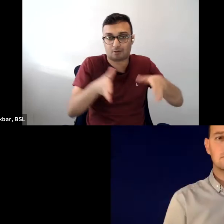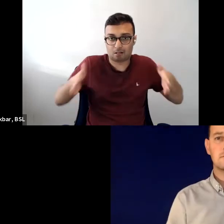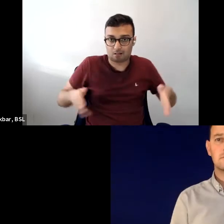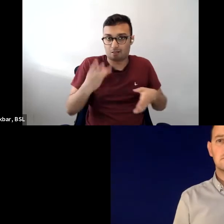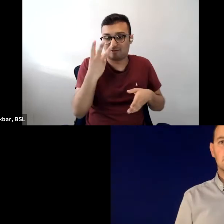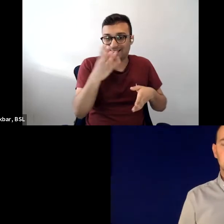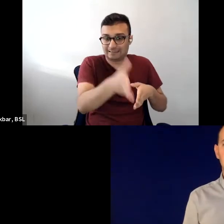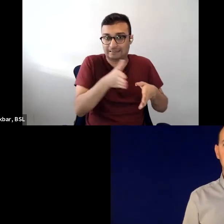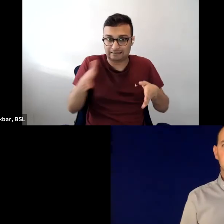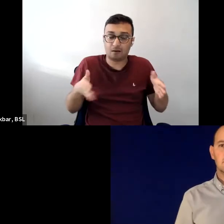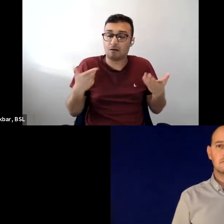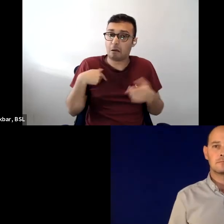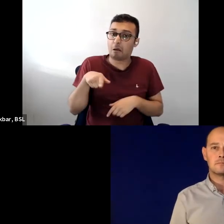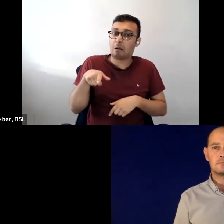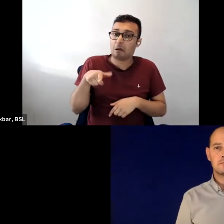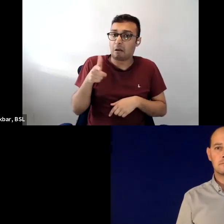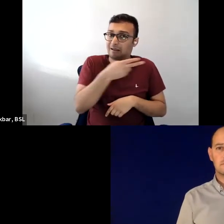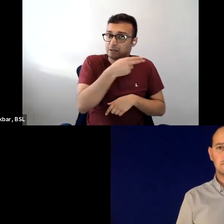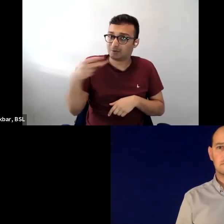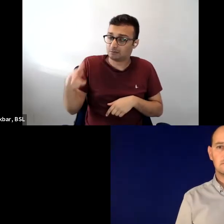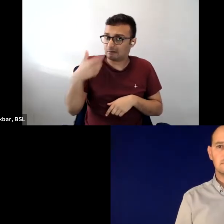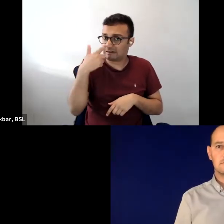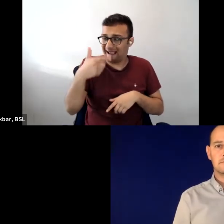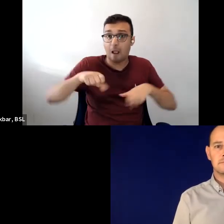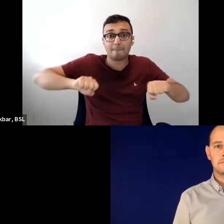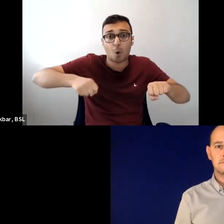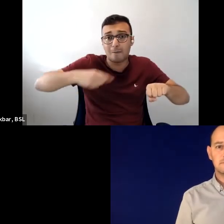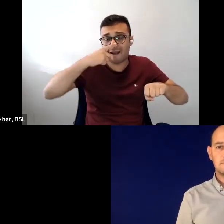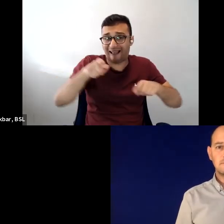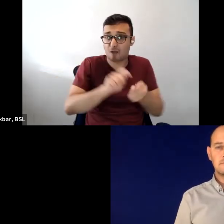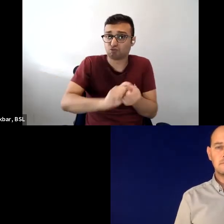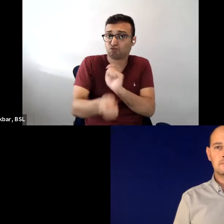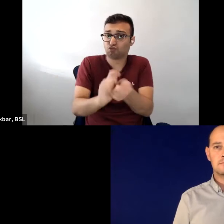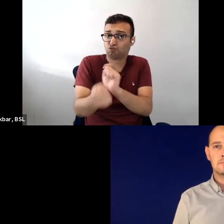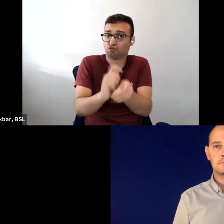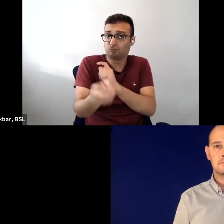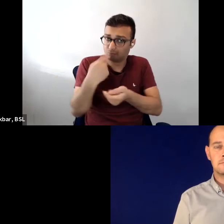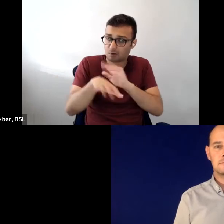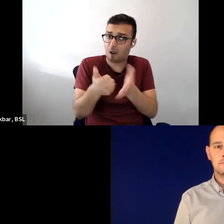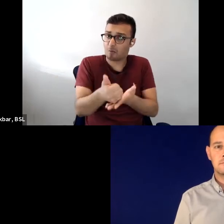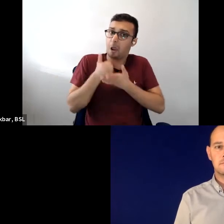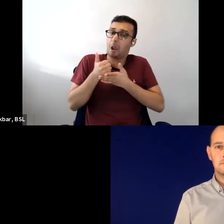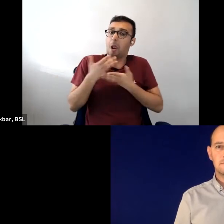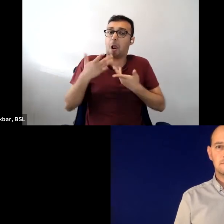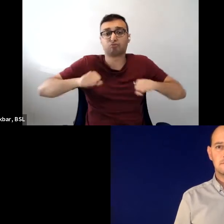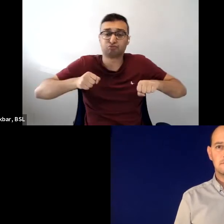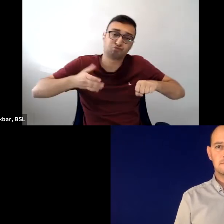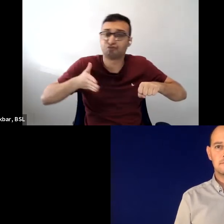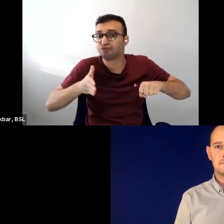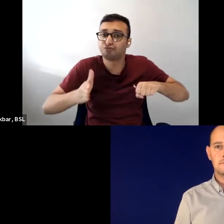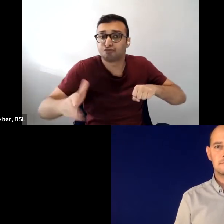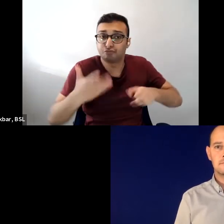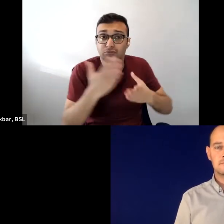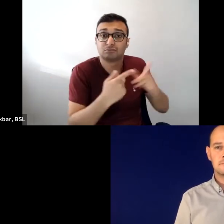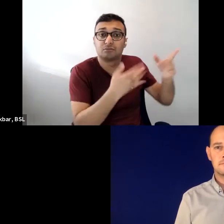adapt motorbikes in innovative ways which aren't available through formal providers, either of AT or of motorbikes. On